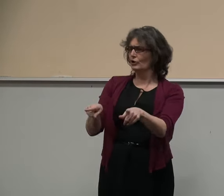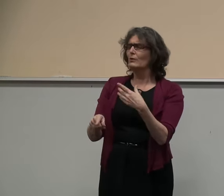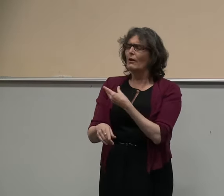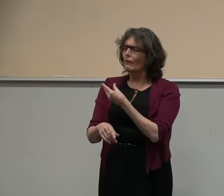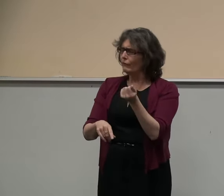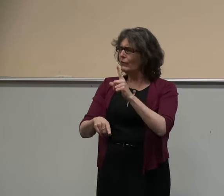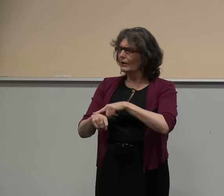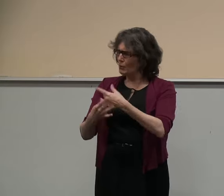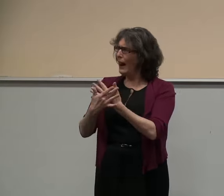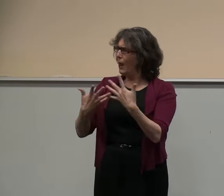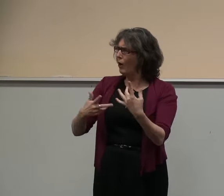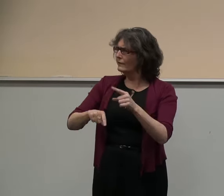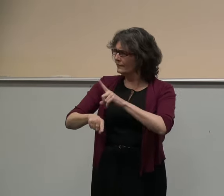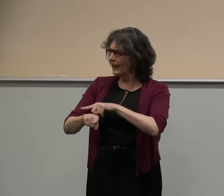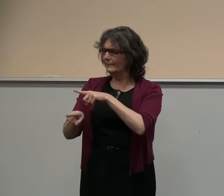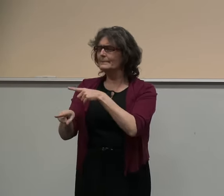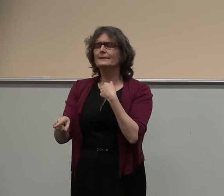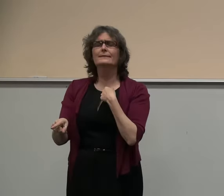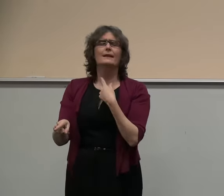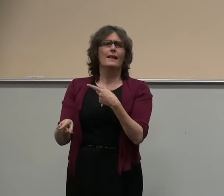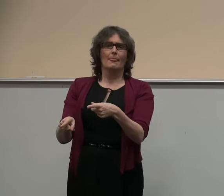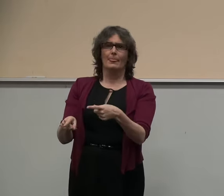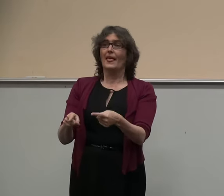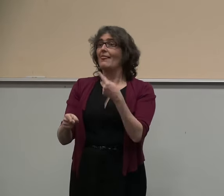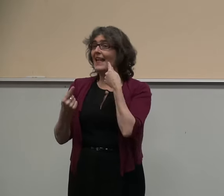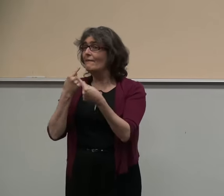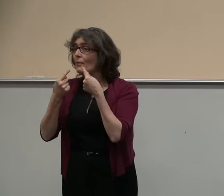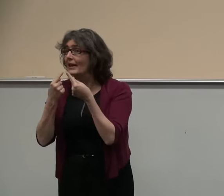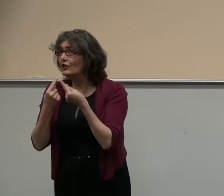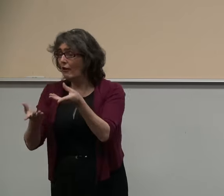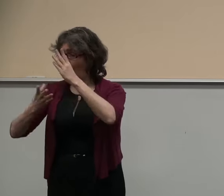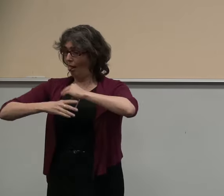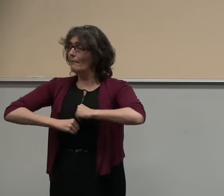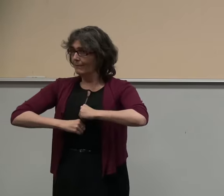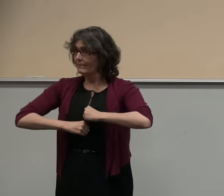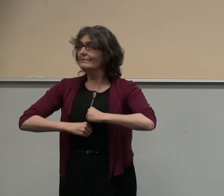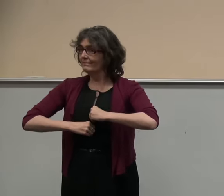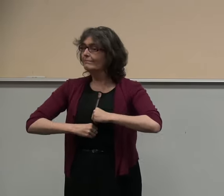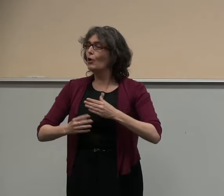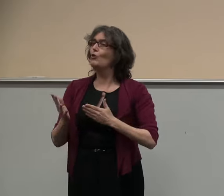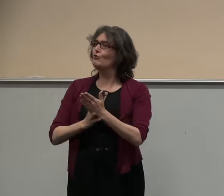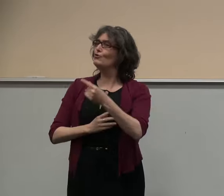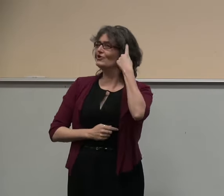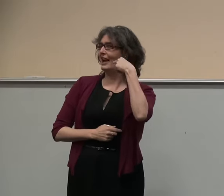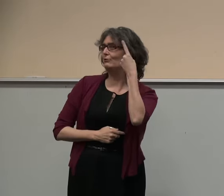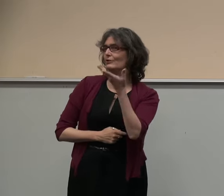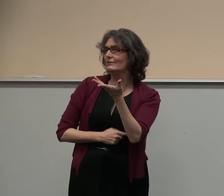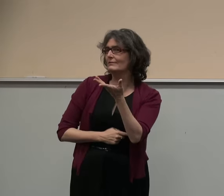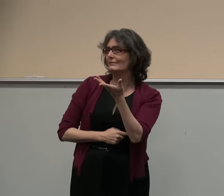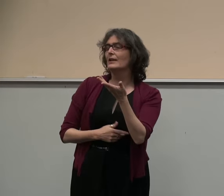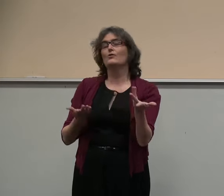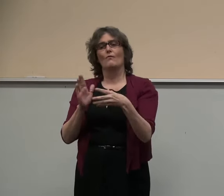when information was only given through sound effects or, as a particular example, a change in